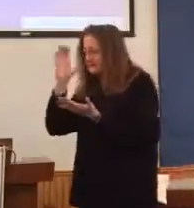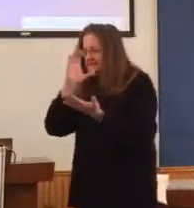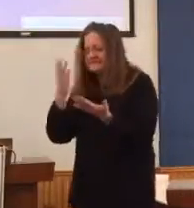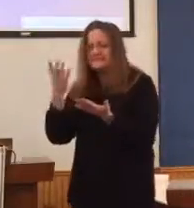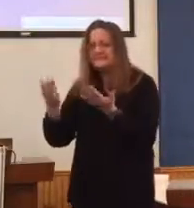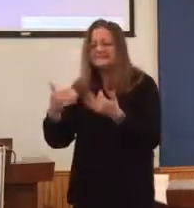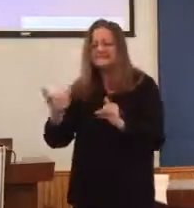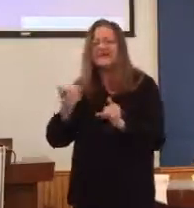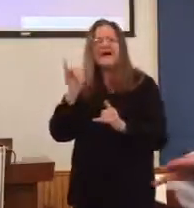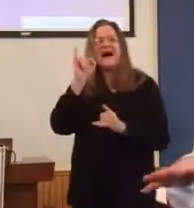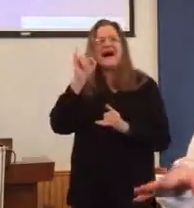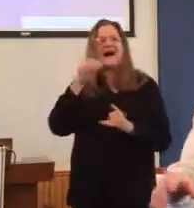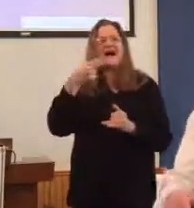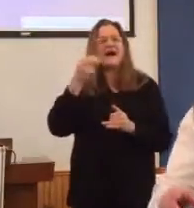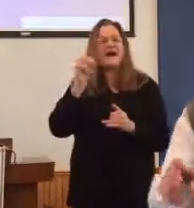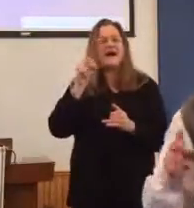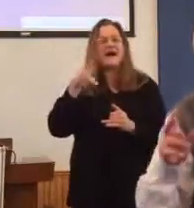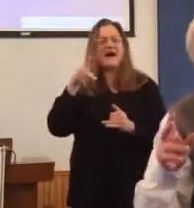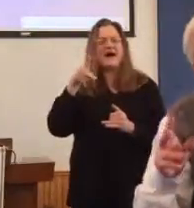know, the local IHOP.